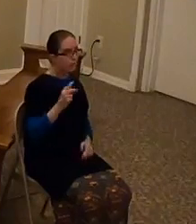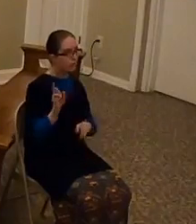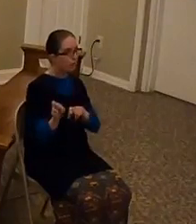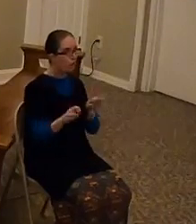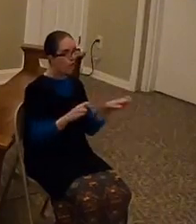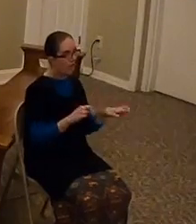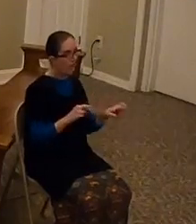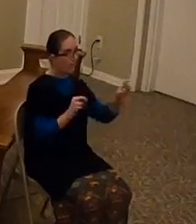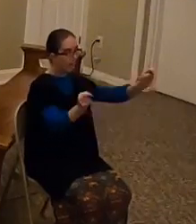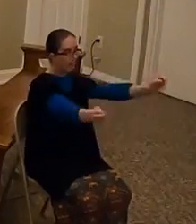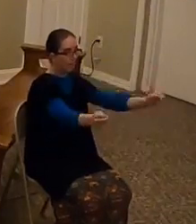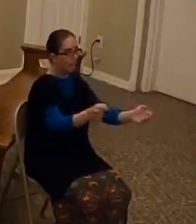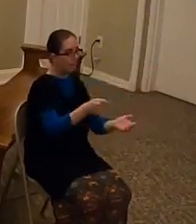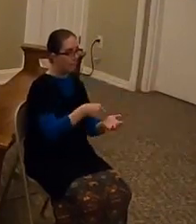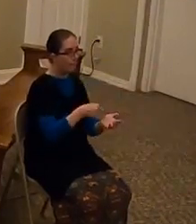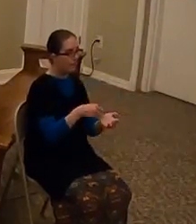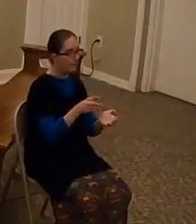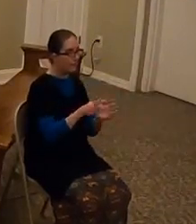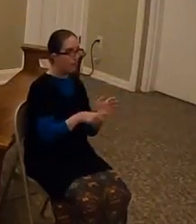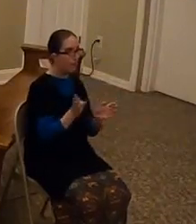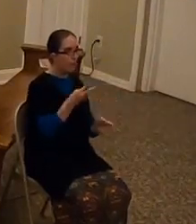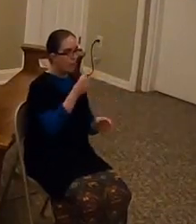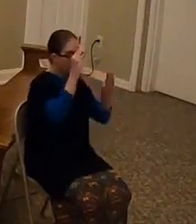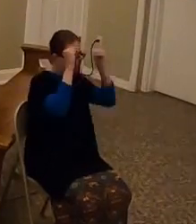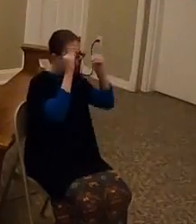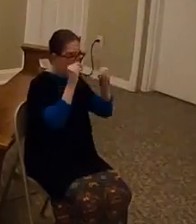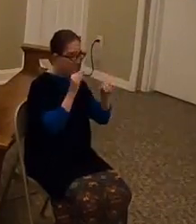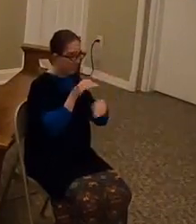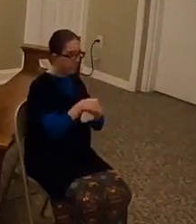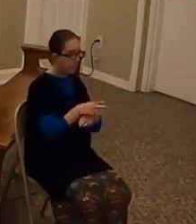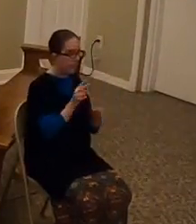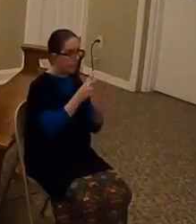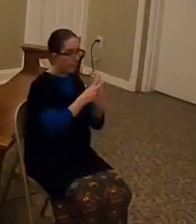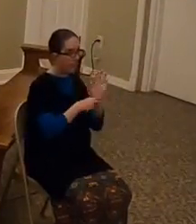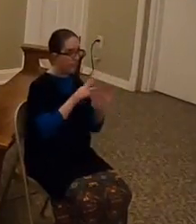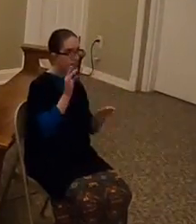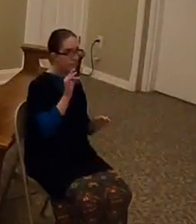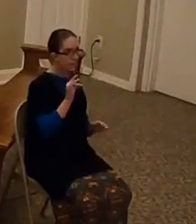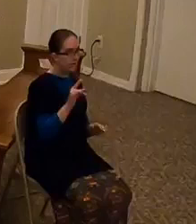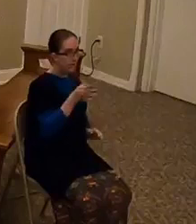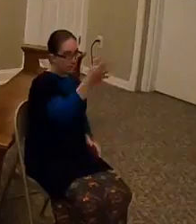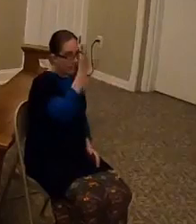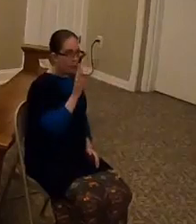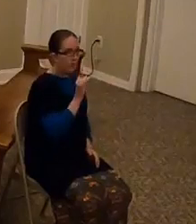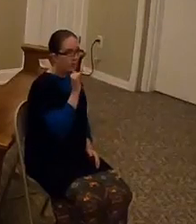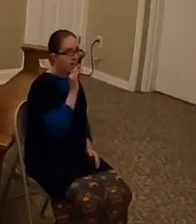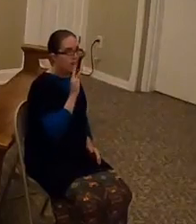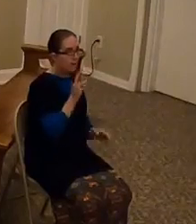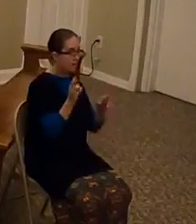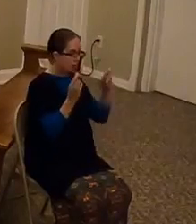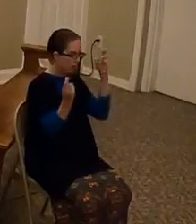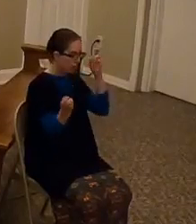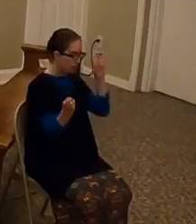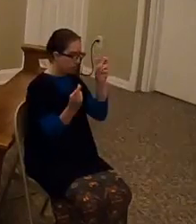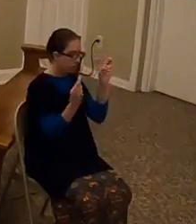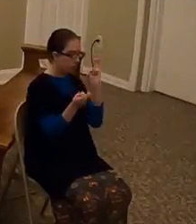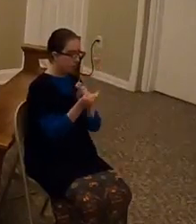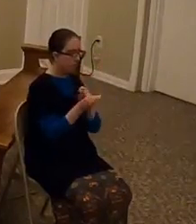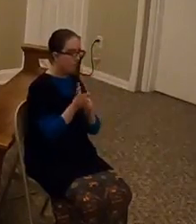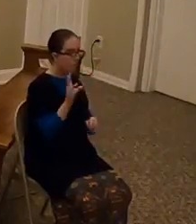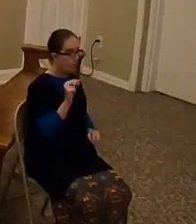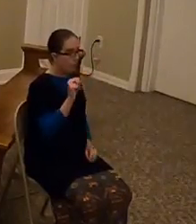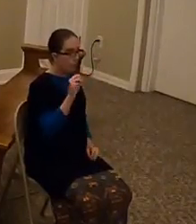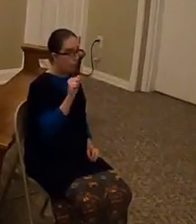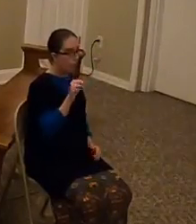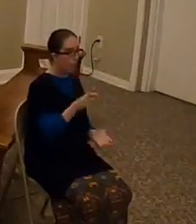Hallelujah. Amen. And this is what we're teaching tonight. Look at this, verse 8. So God's been repenting. But